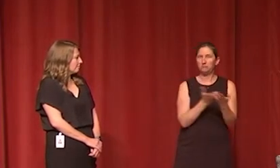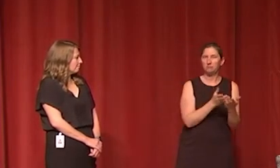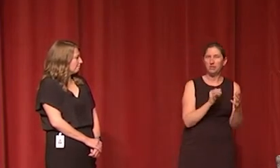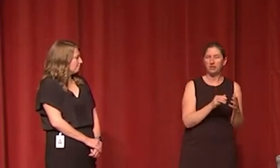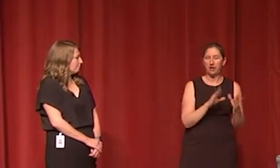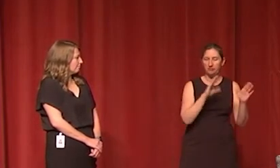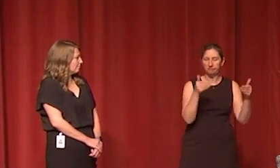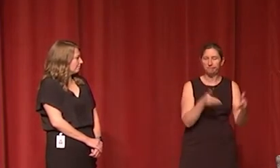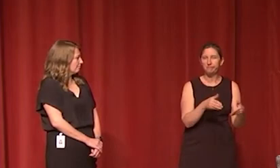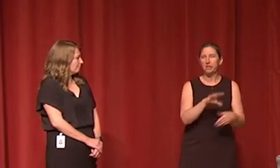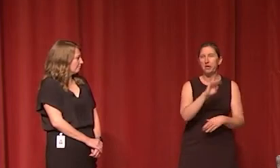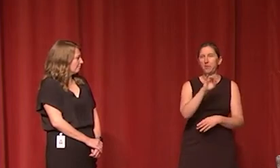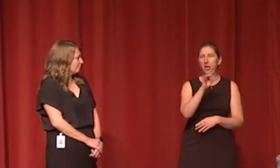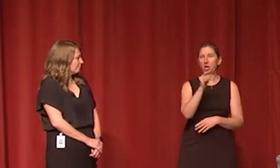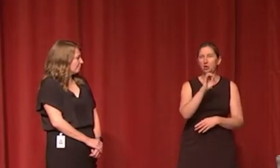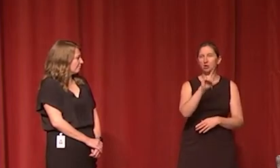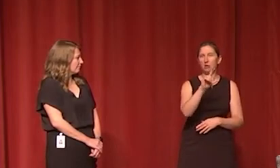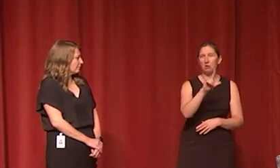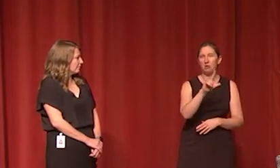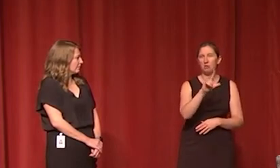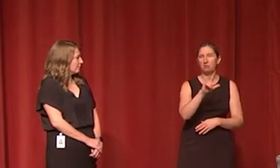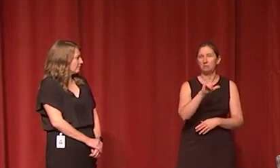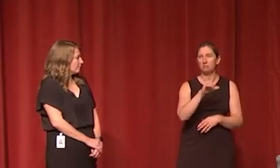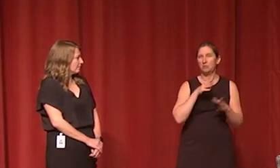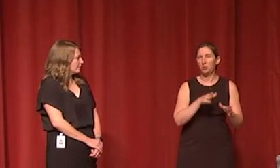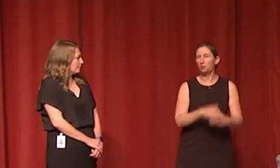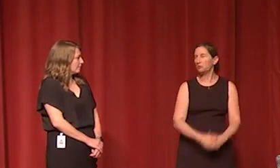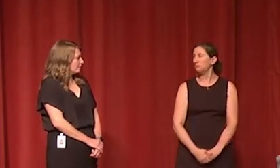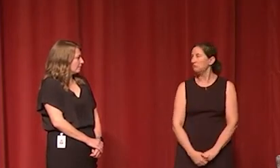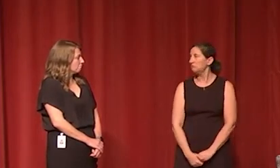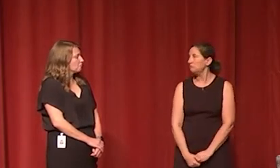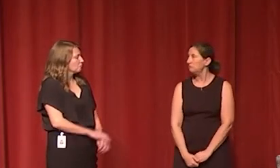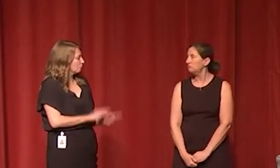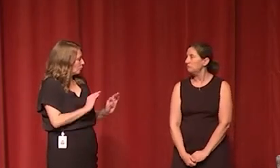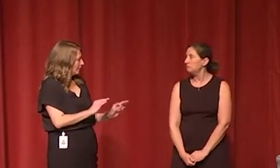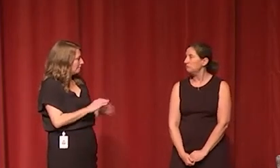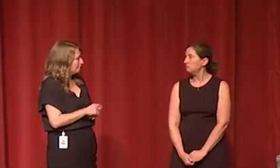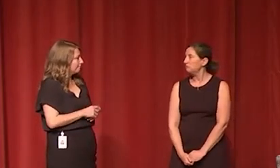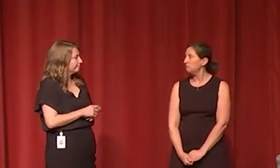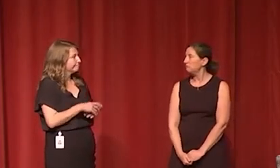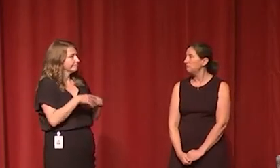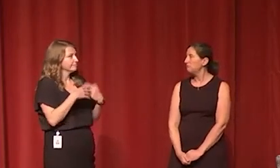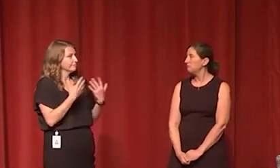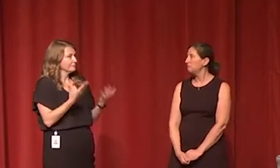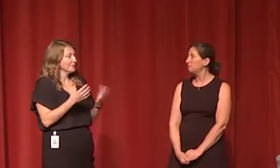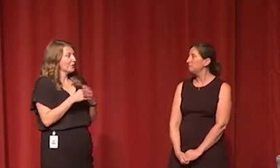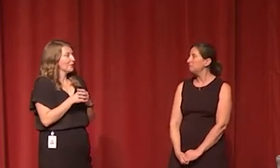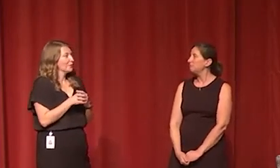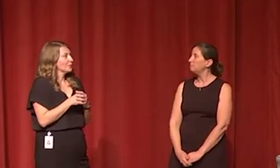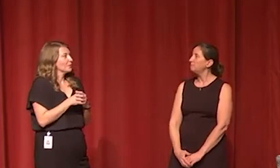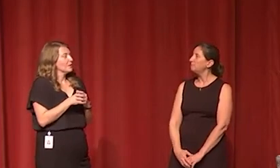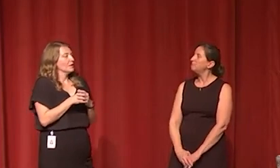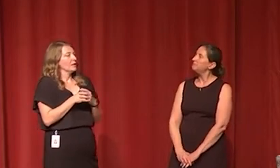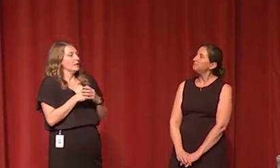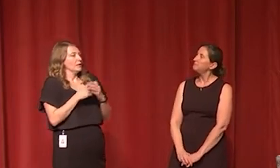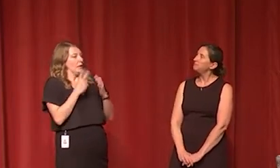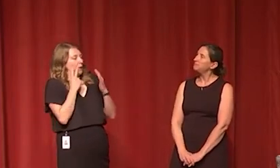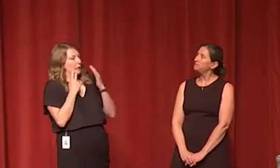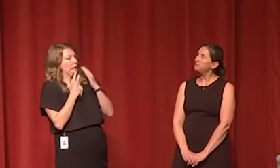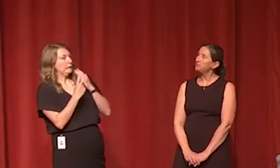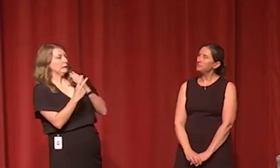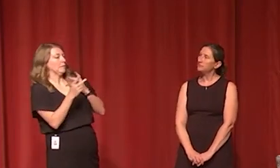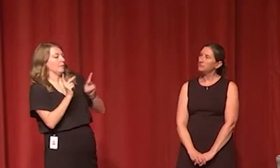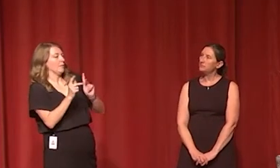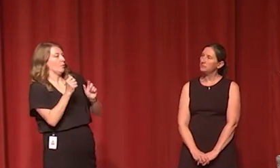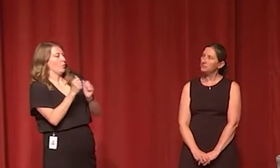Okay, kind of complex question here. I'll try to unpack this a little bit. What is the outlook for people with pre-existing conditions